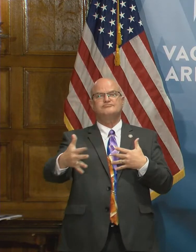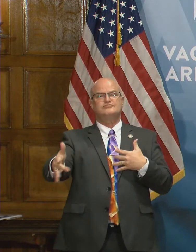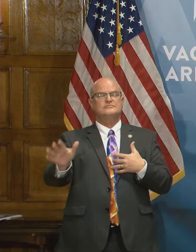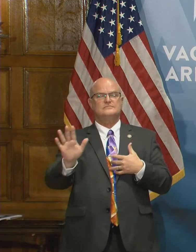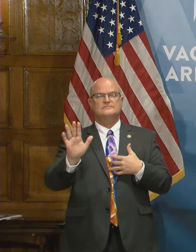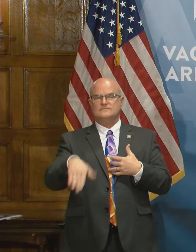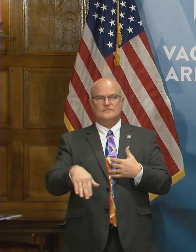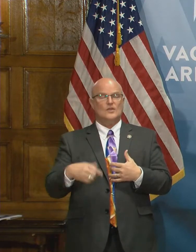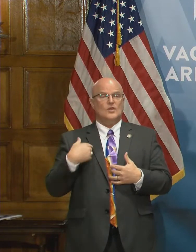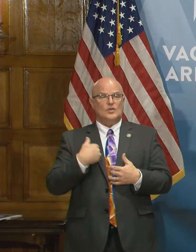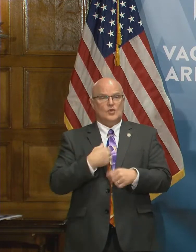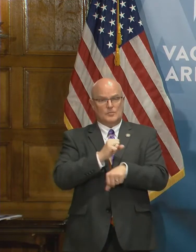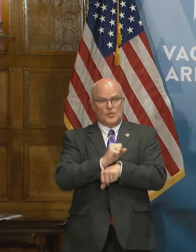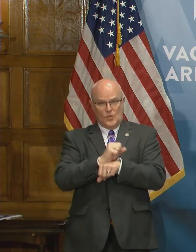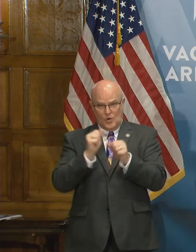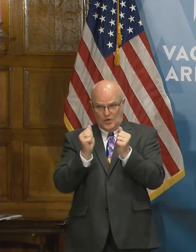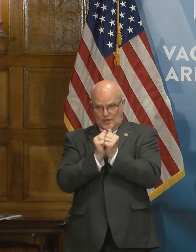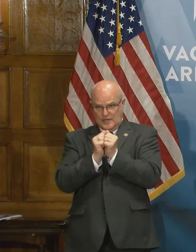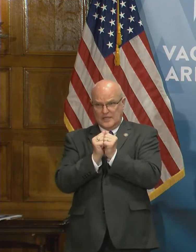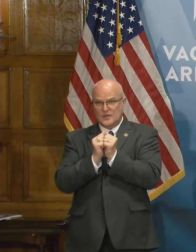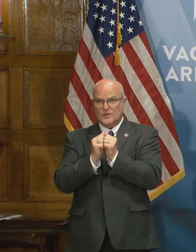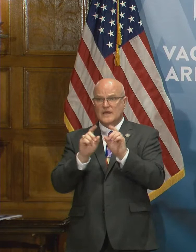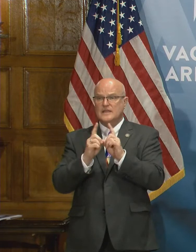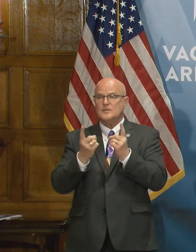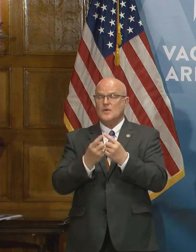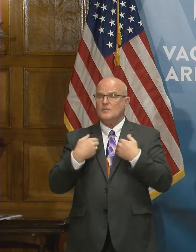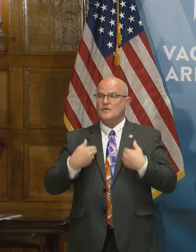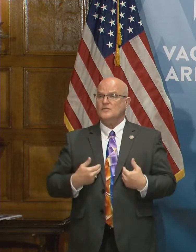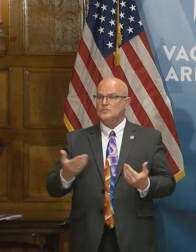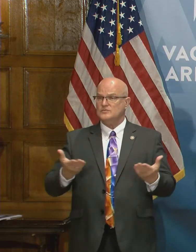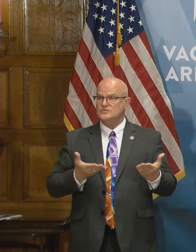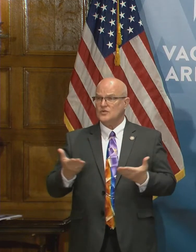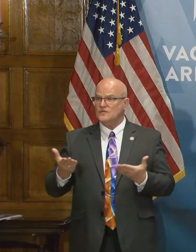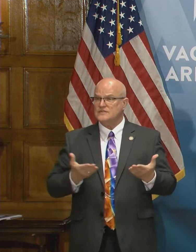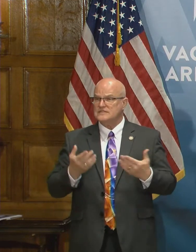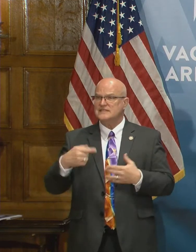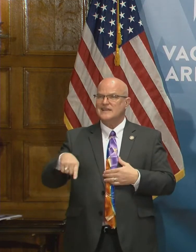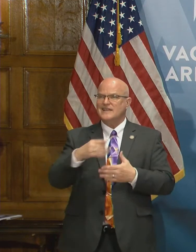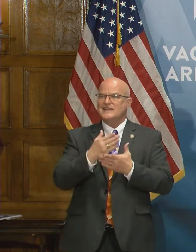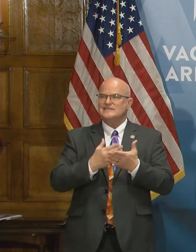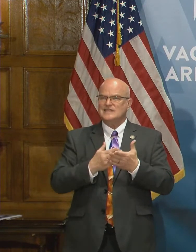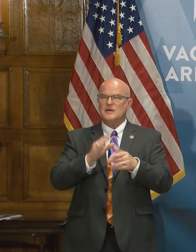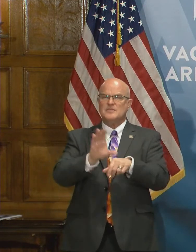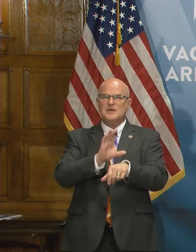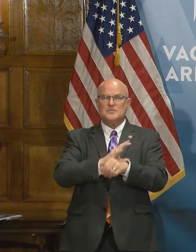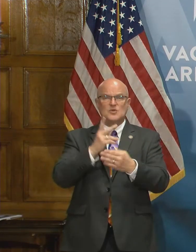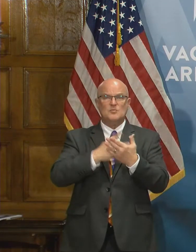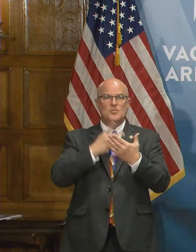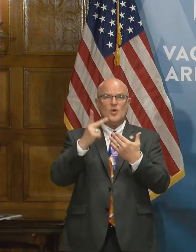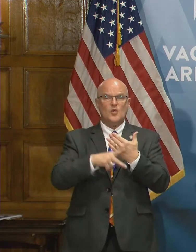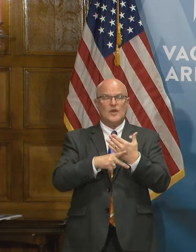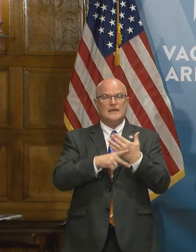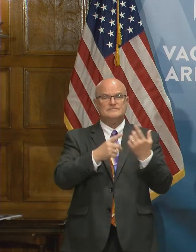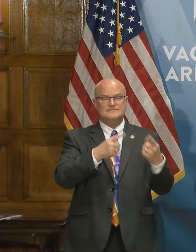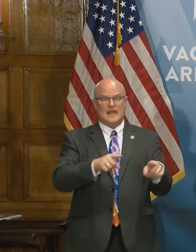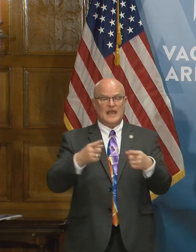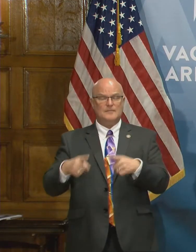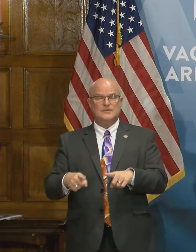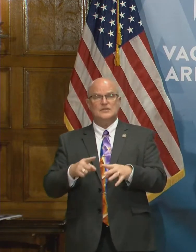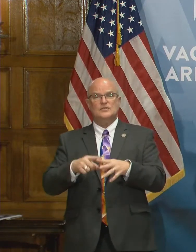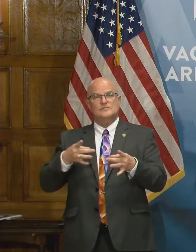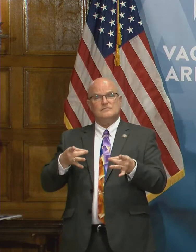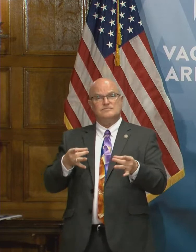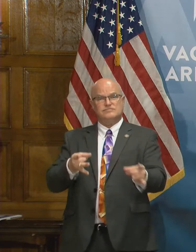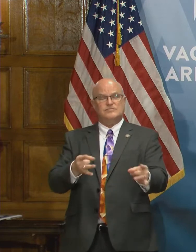working with the Department of Human Services. There is some computer programming that's going to have to take place to